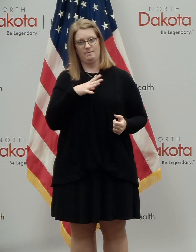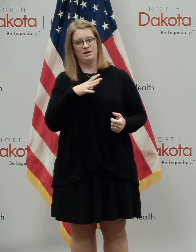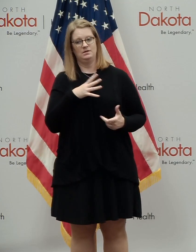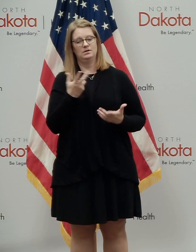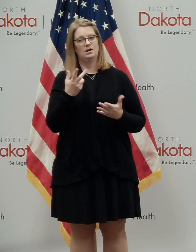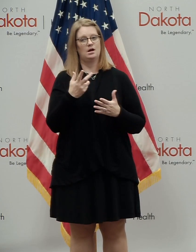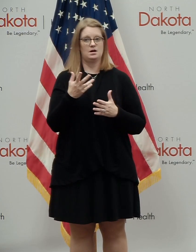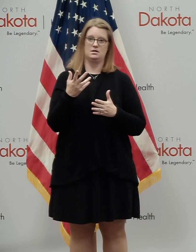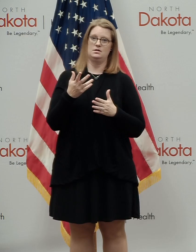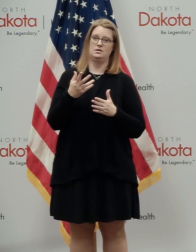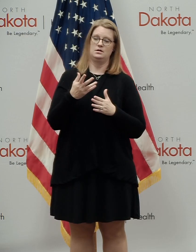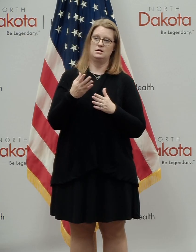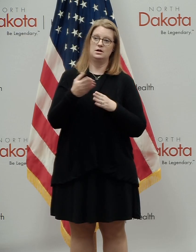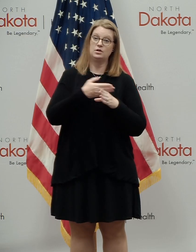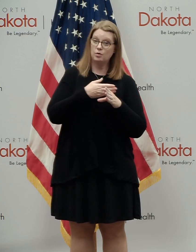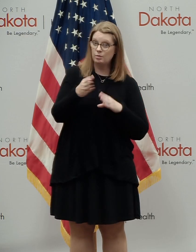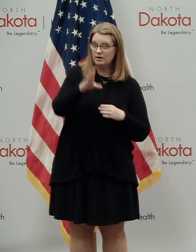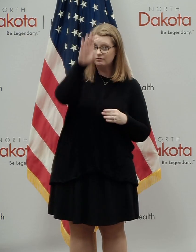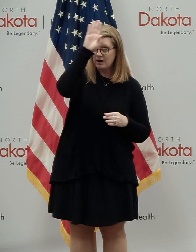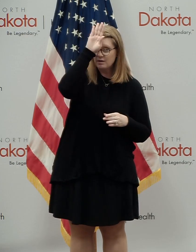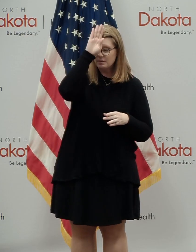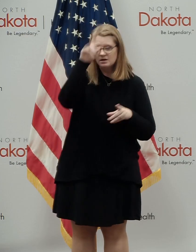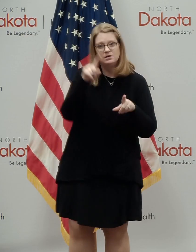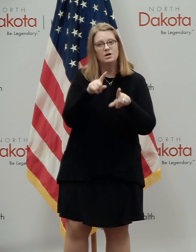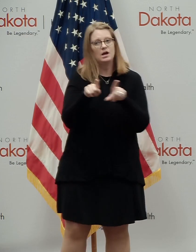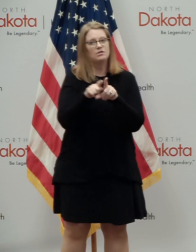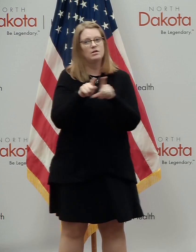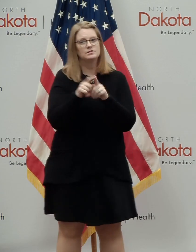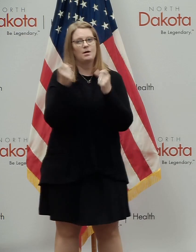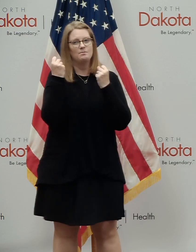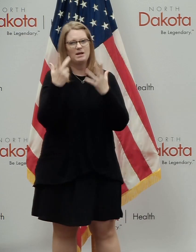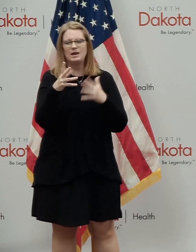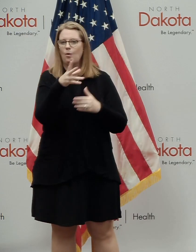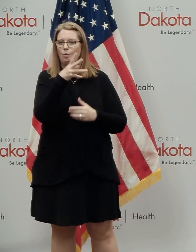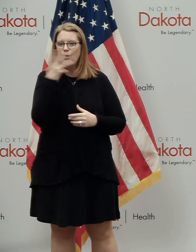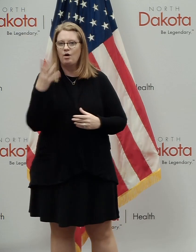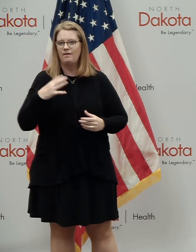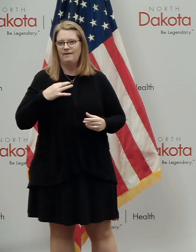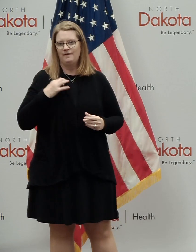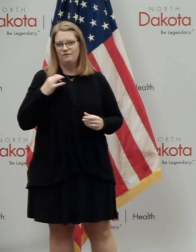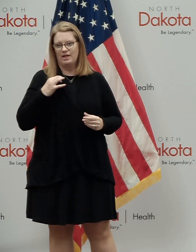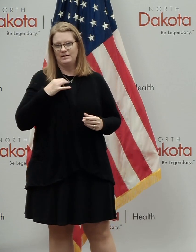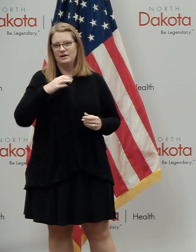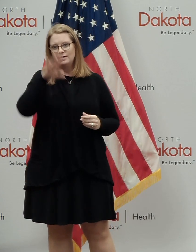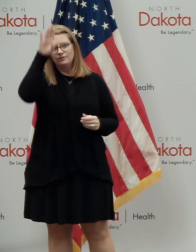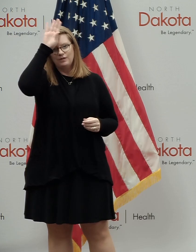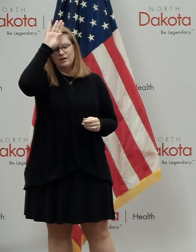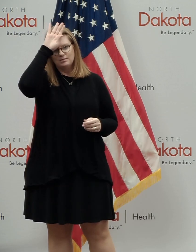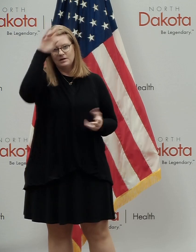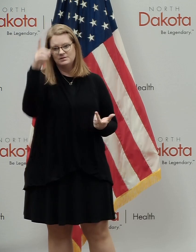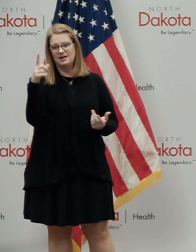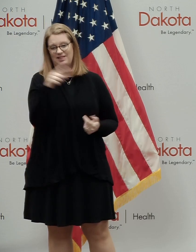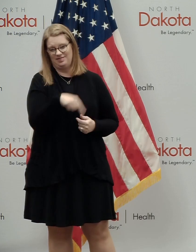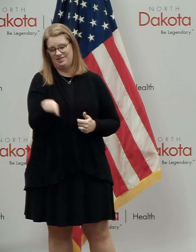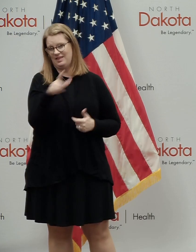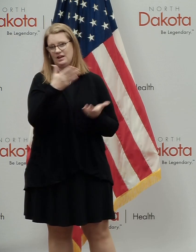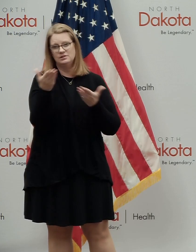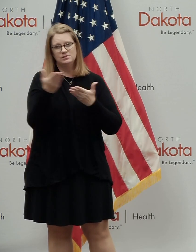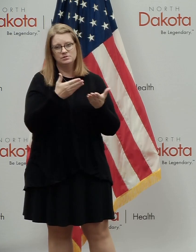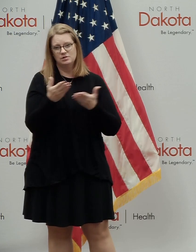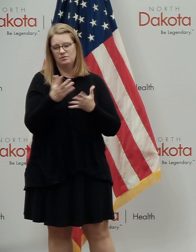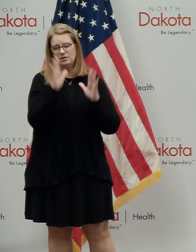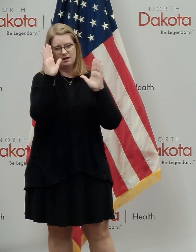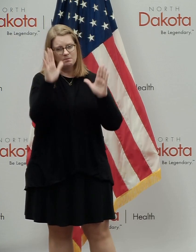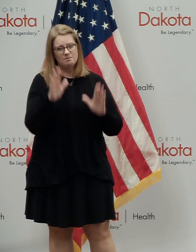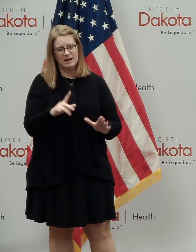career fire departments and our many great rural volunteer fire departments who serve our communities with great